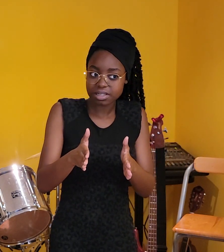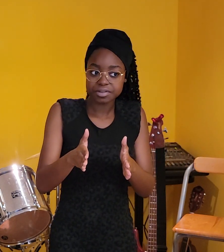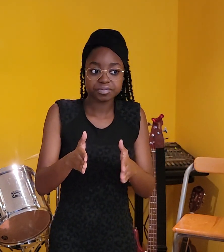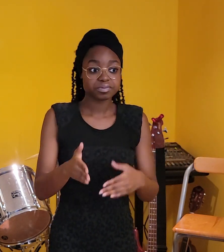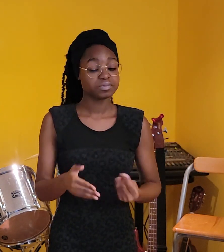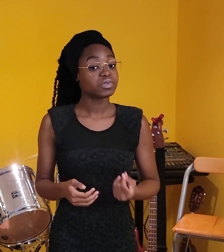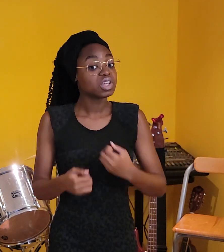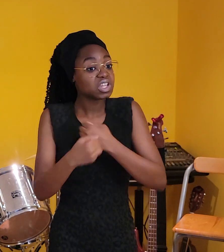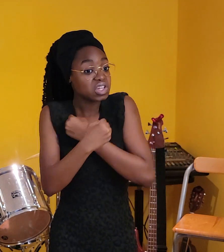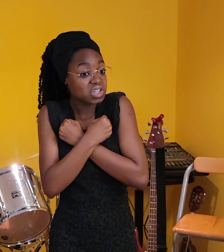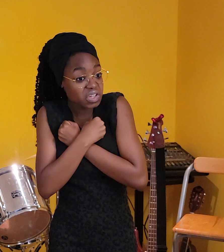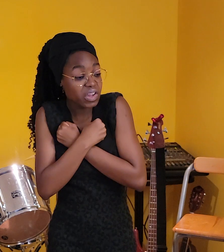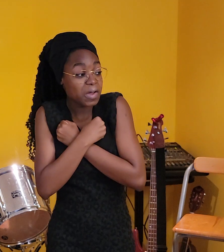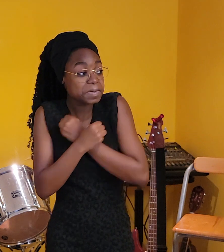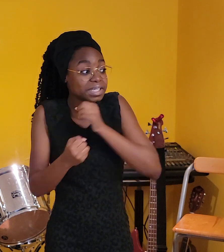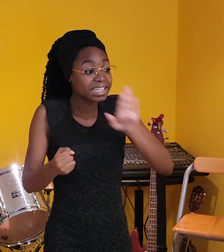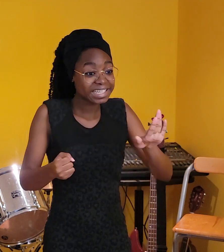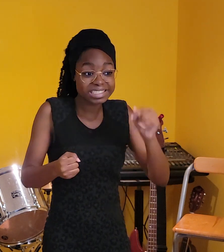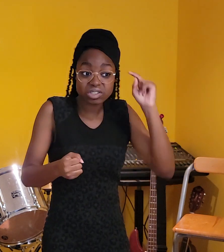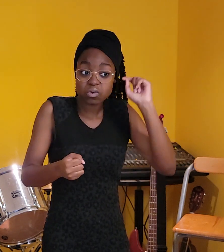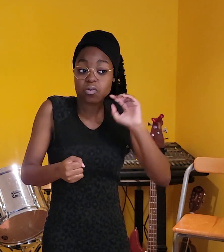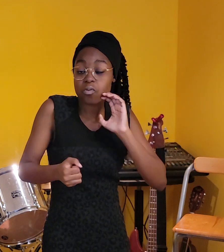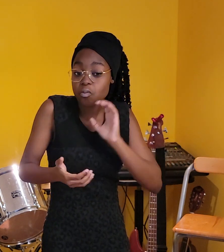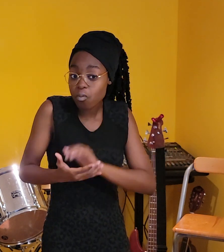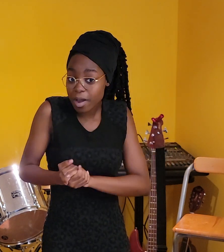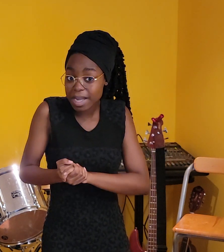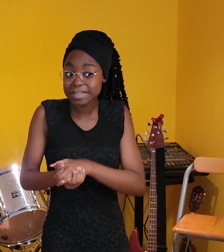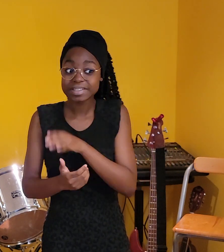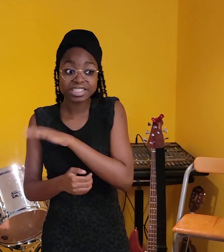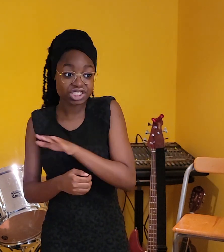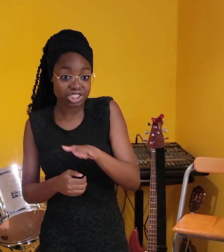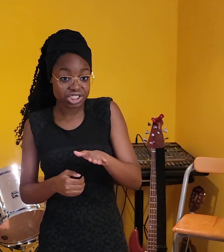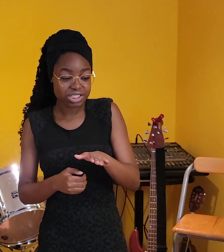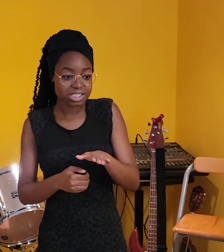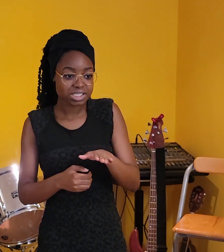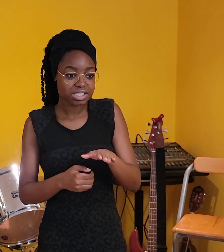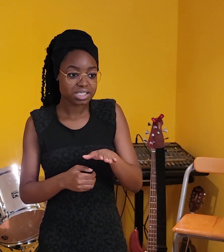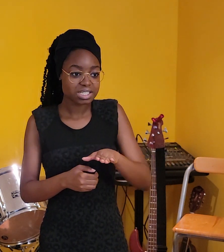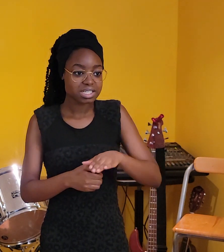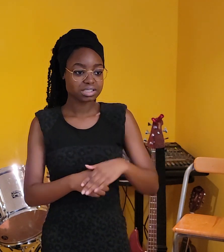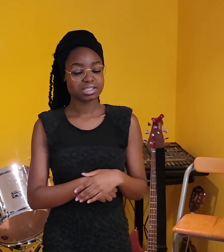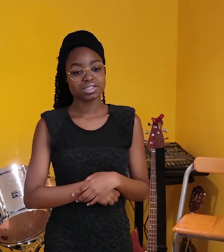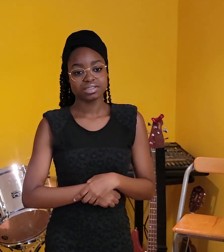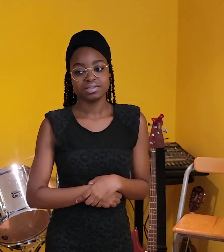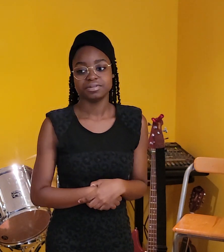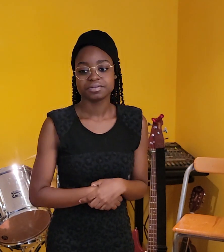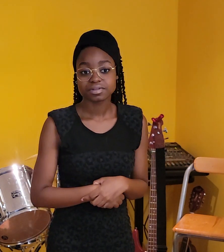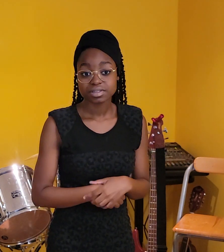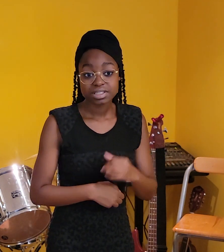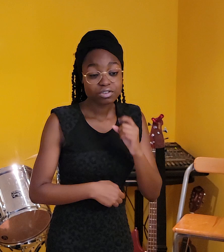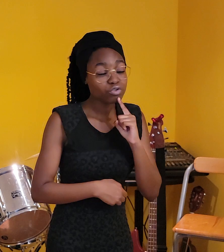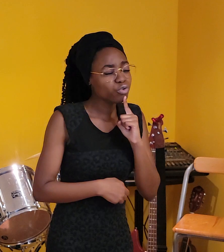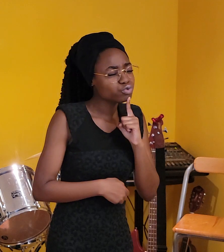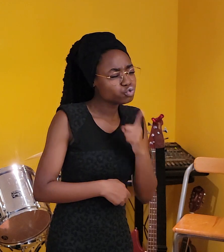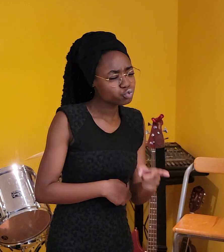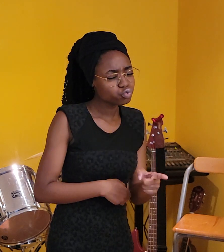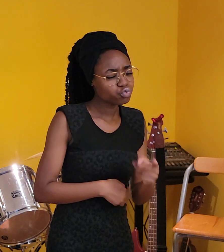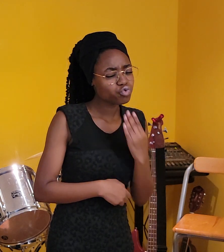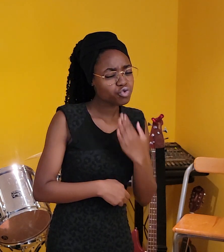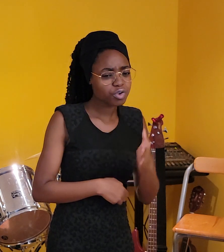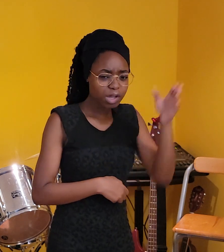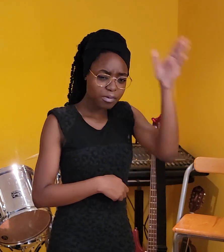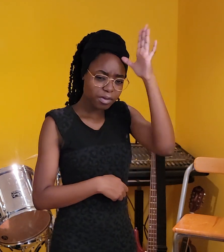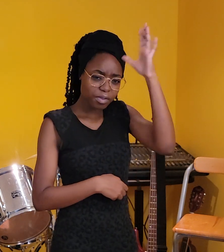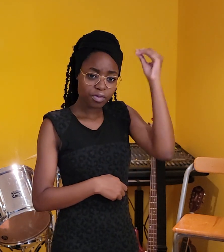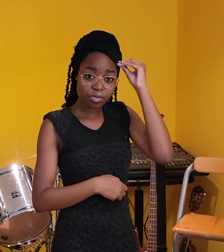what? His wife and children. He also admires his wife and children. A true good father